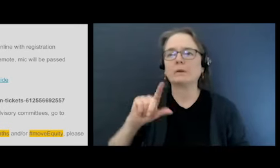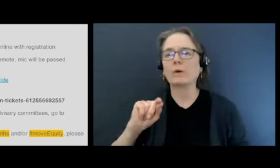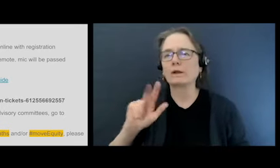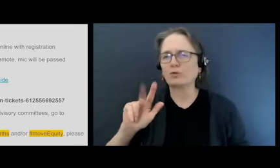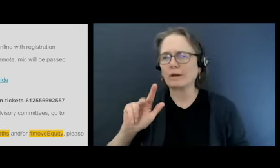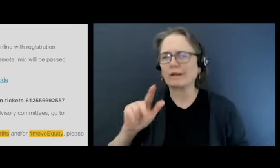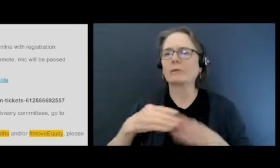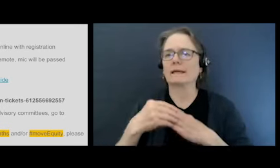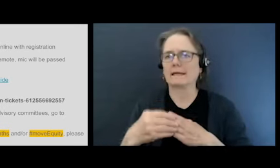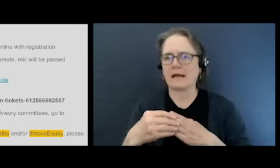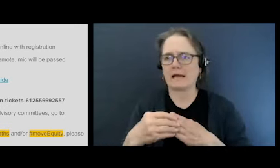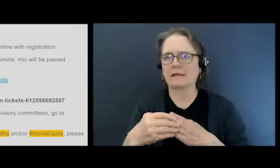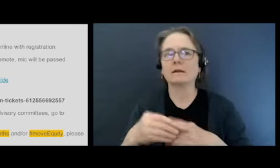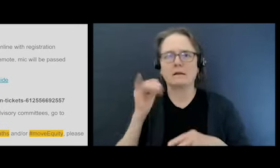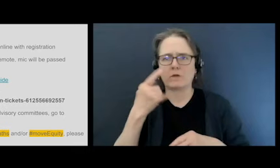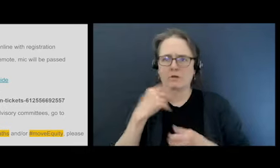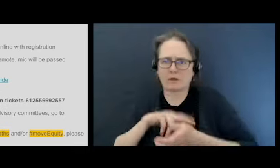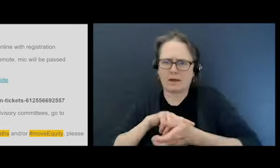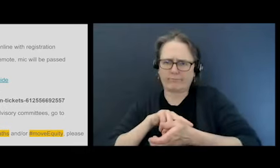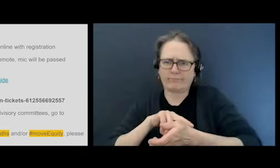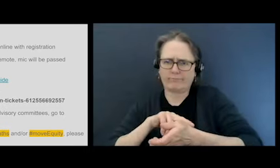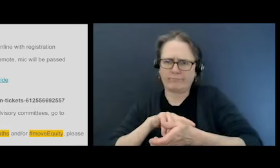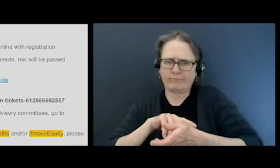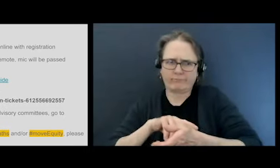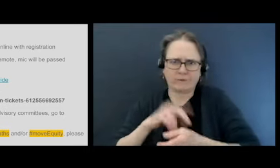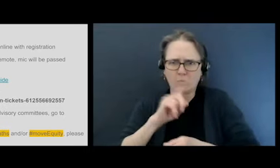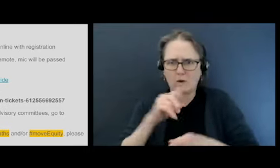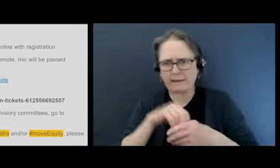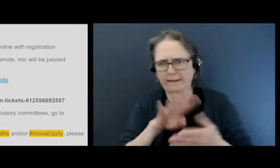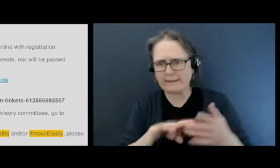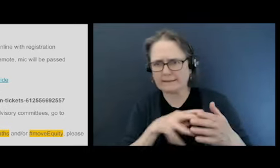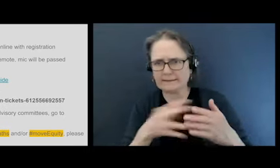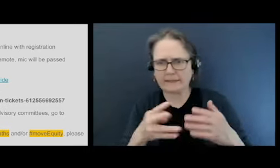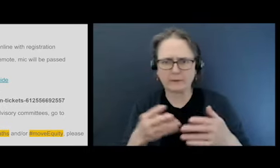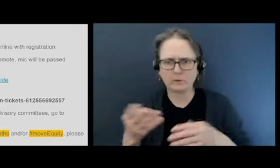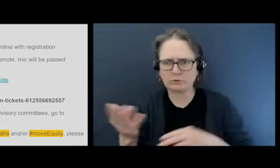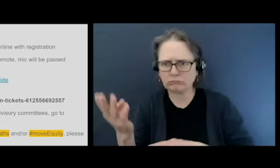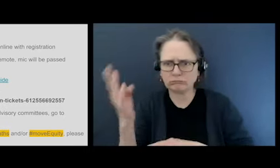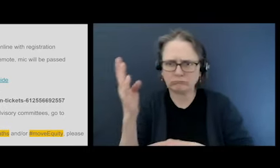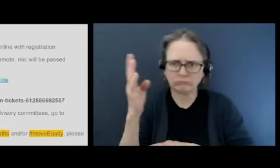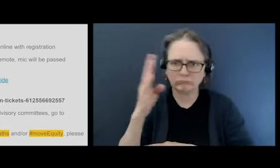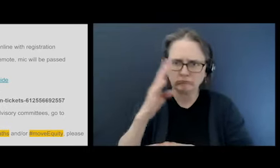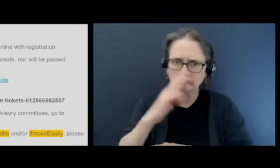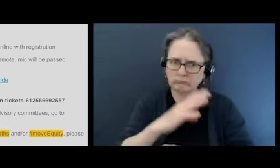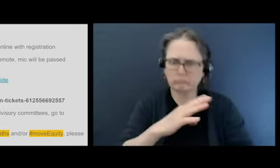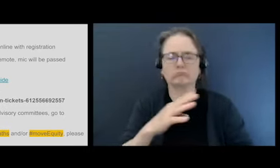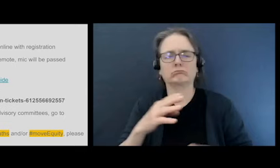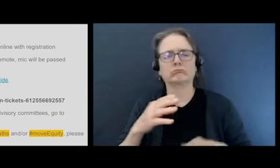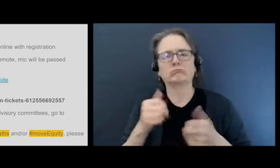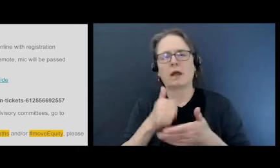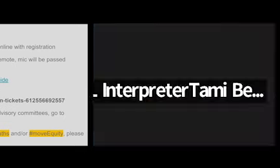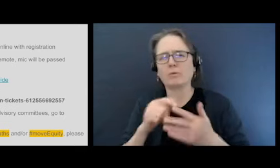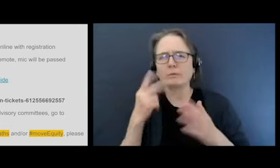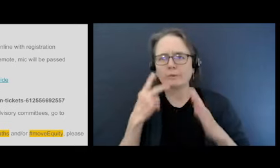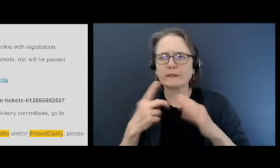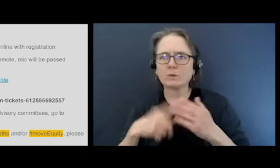terms of the sessions and follow the progression, be able to anticipate what might happen next. It also has all the